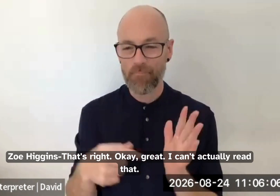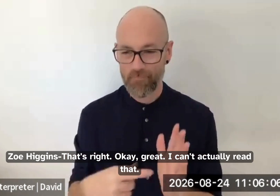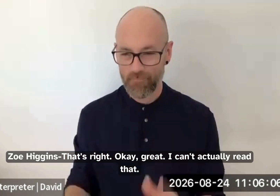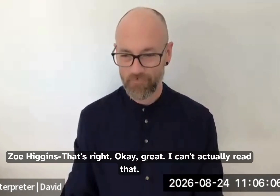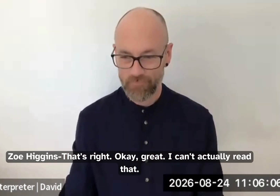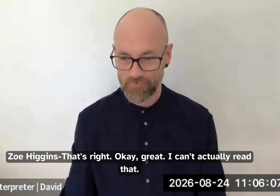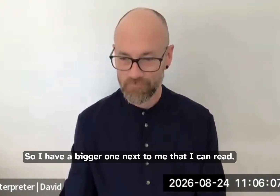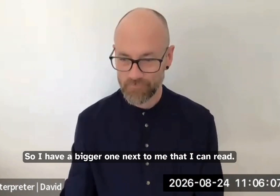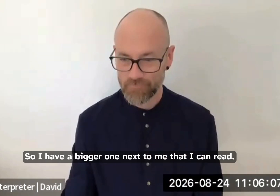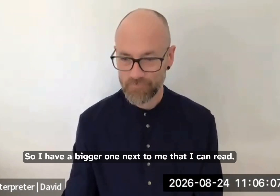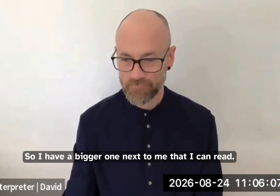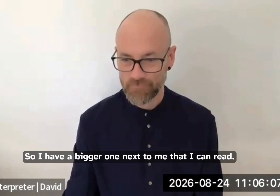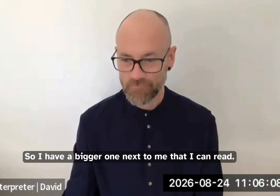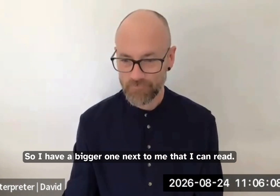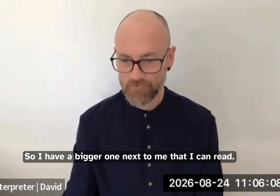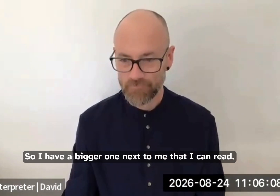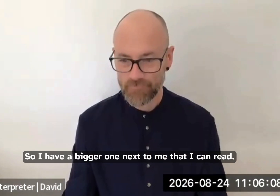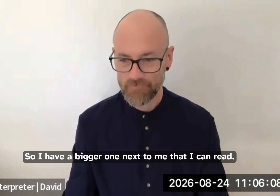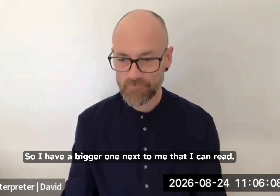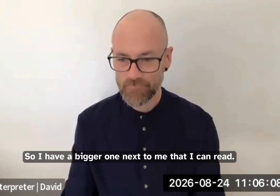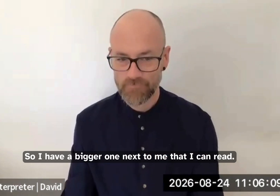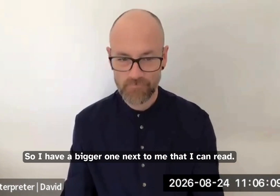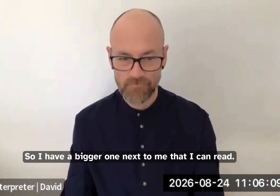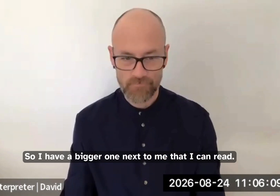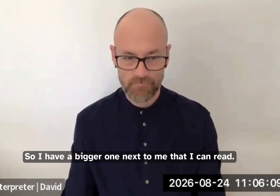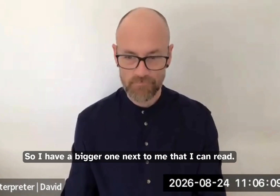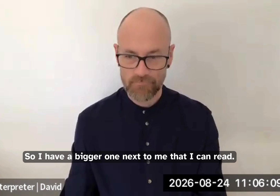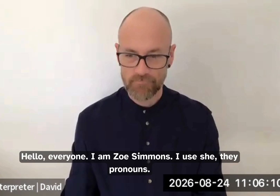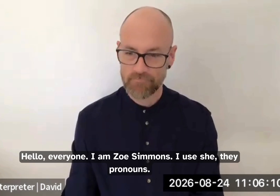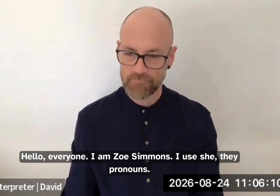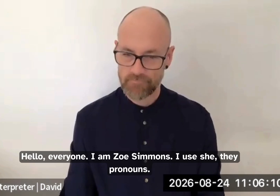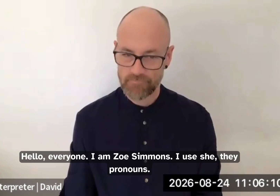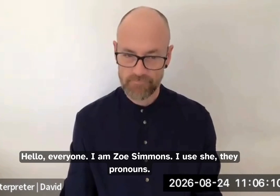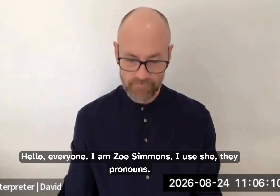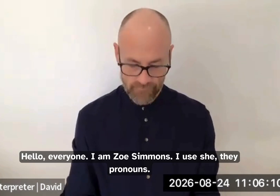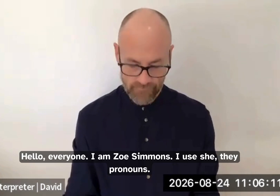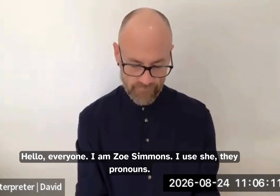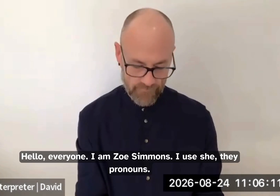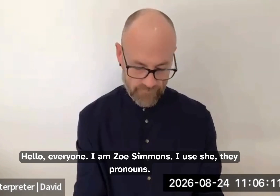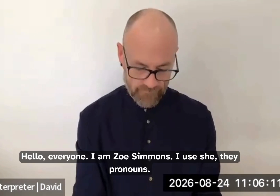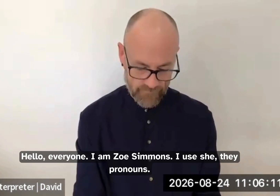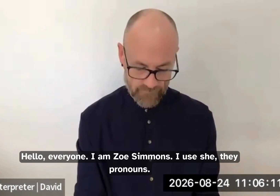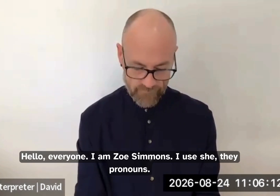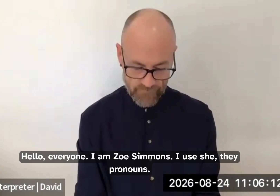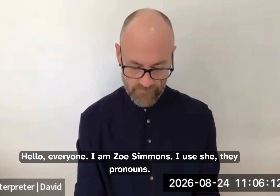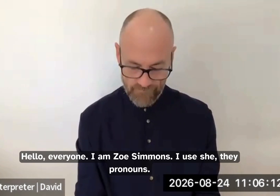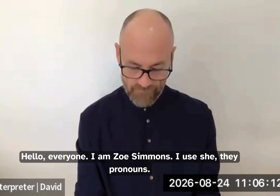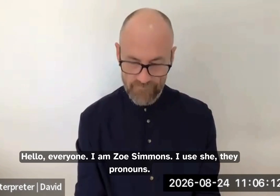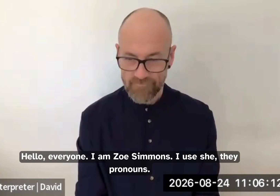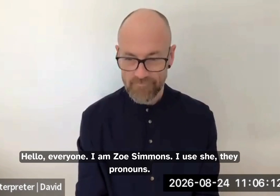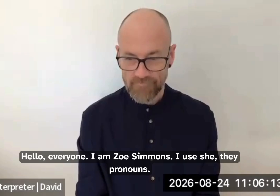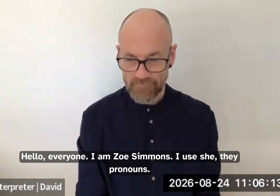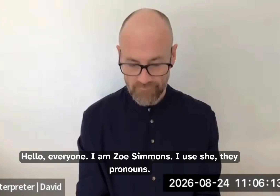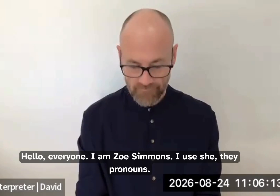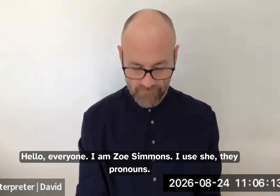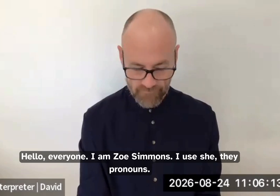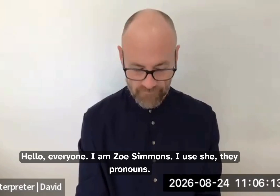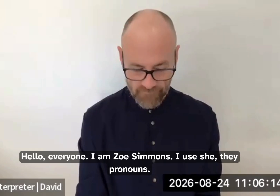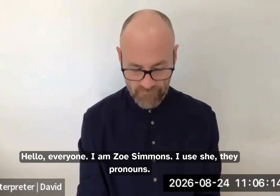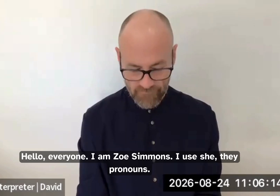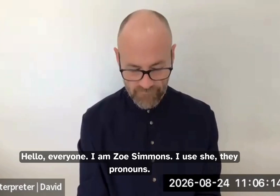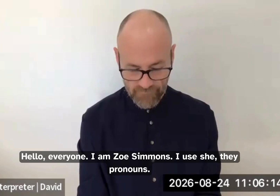actually read that, so I have a bigger one next to me that I can read. Hello, everyone. I am Zoe Simmons. I use she,